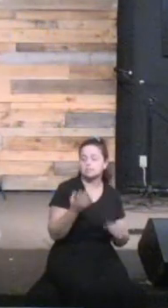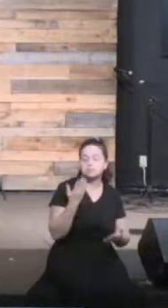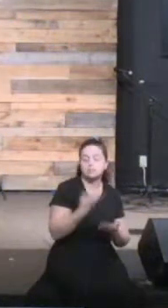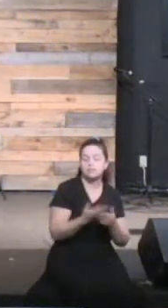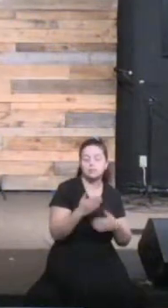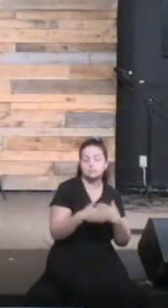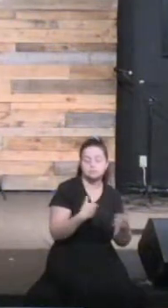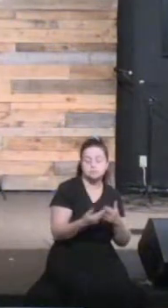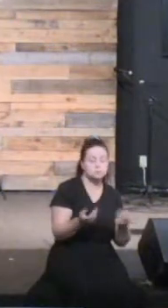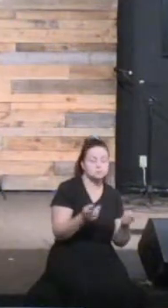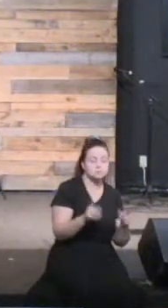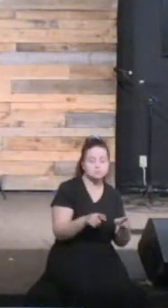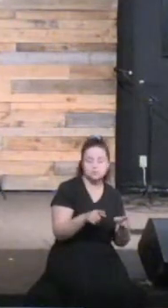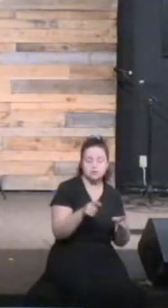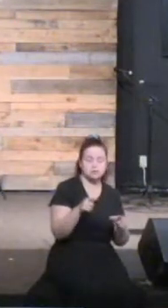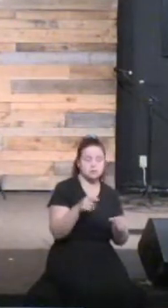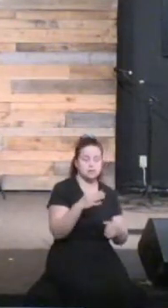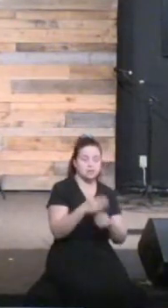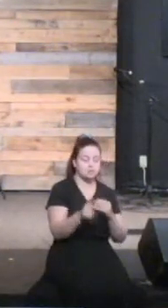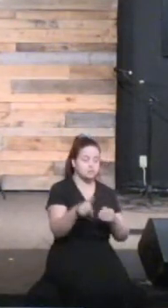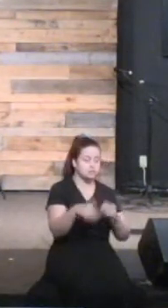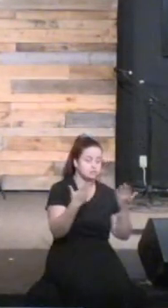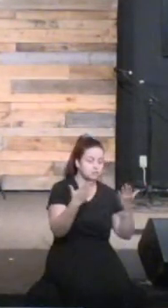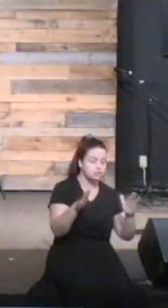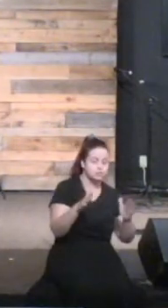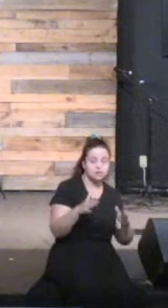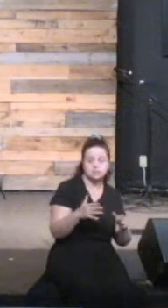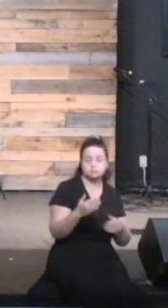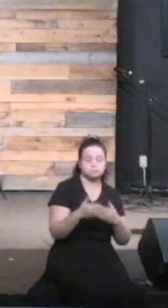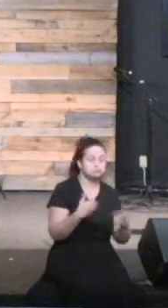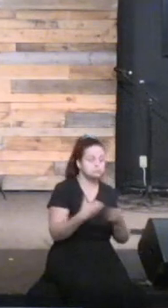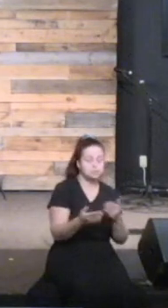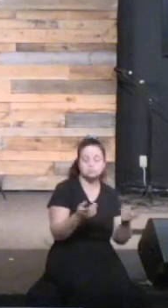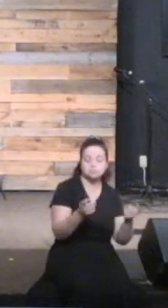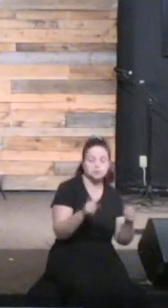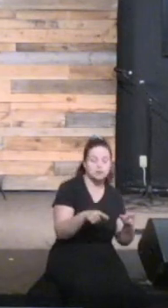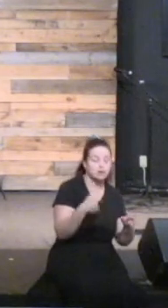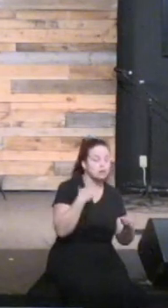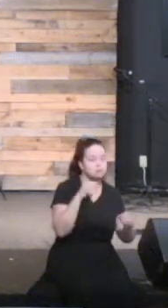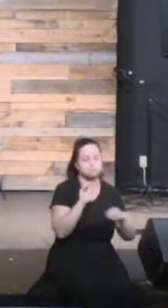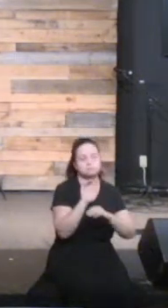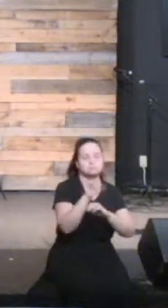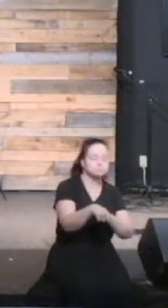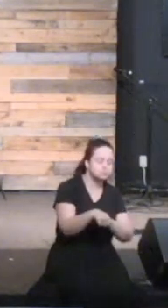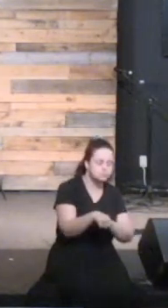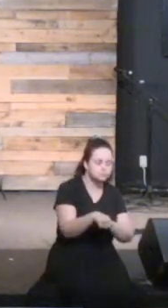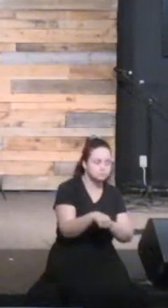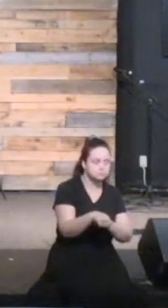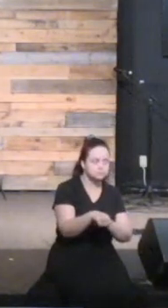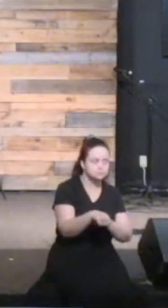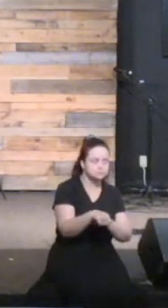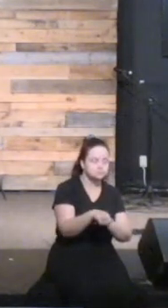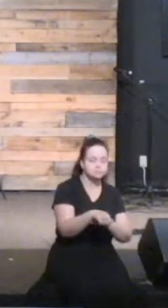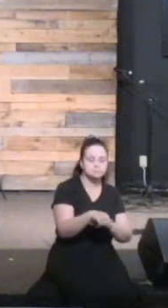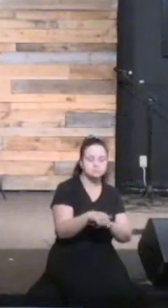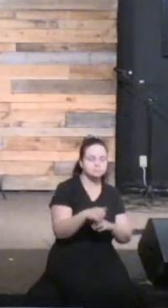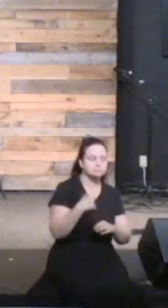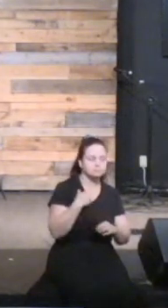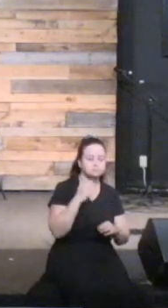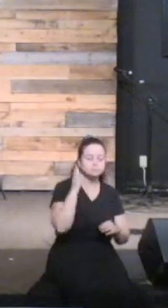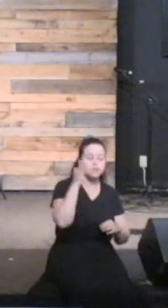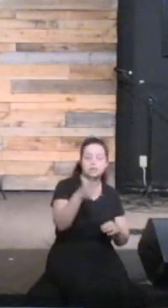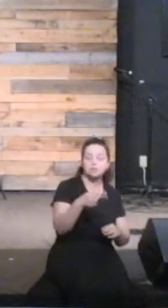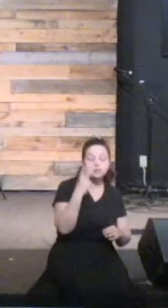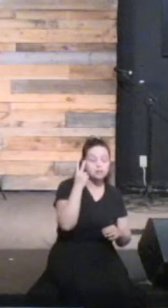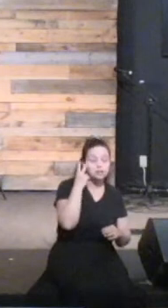when this is all over no matter what's transpired against me I'm going to overcome it that I'm going to see